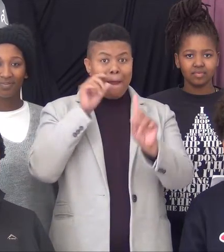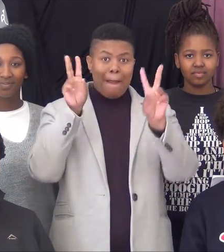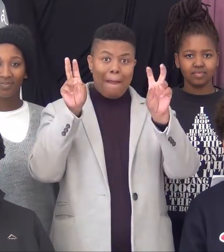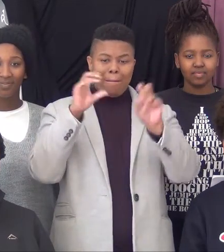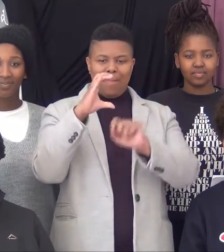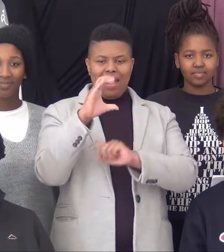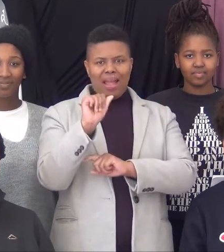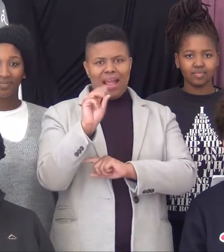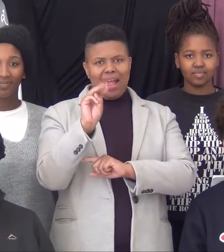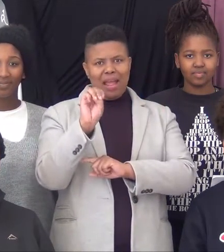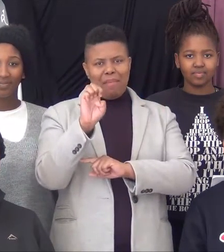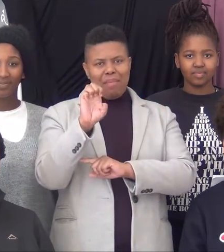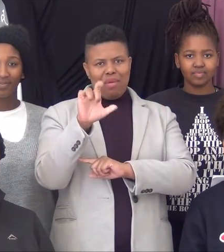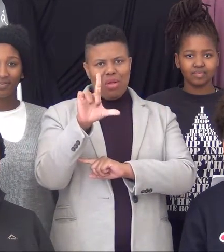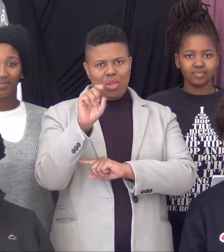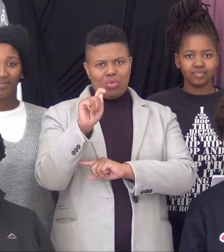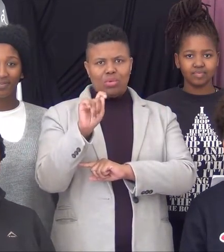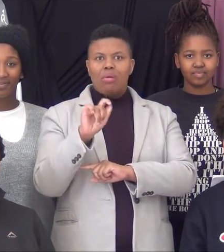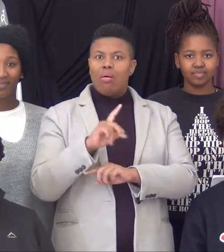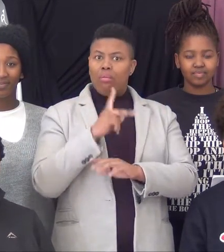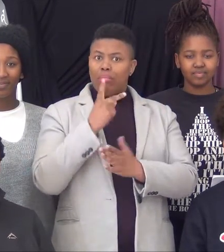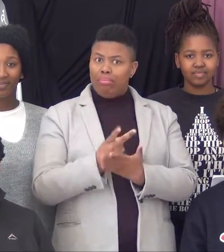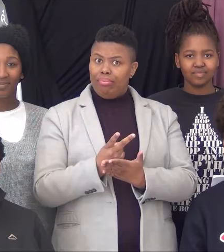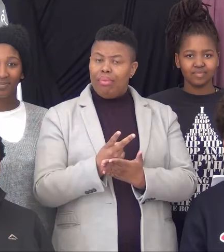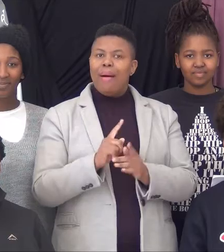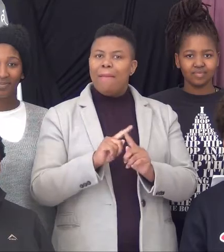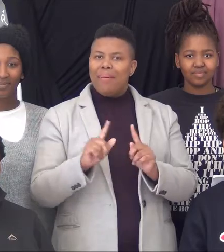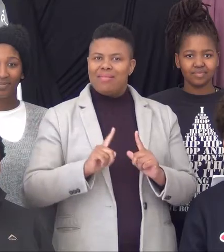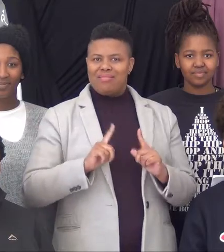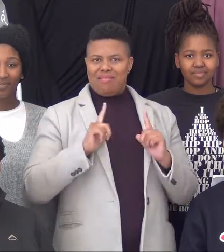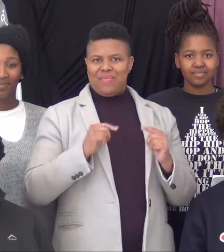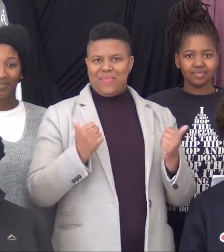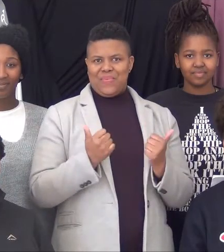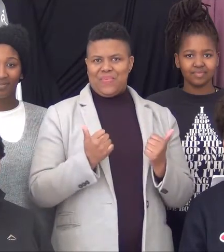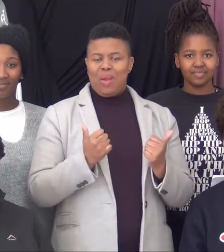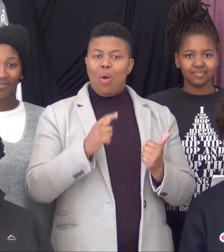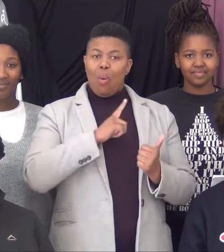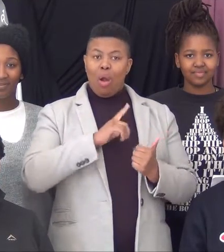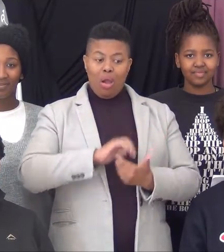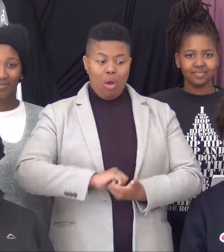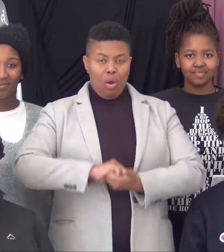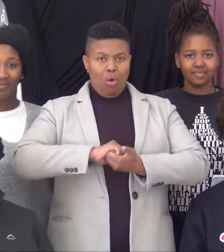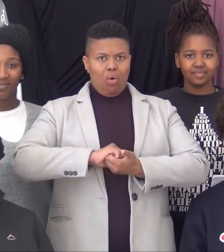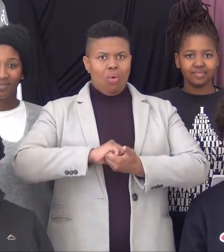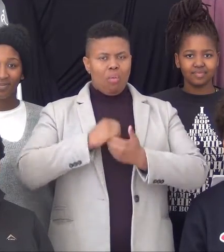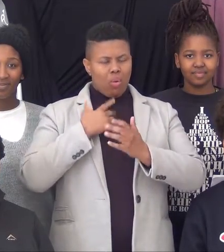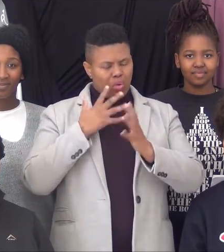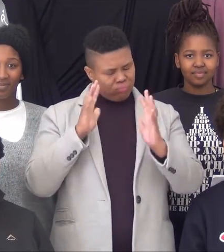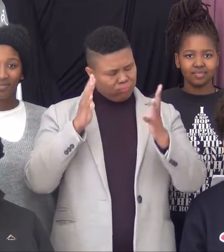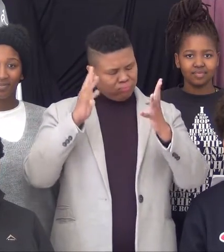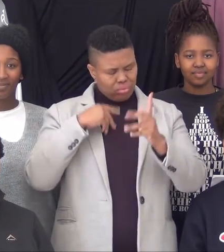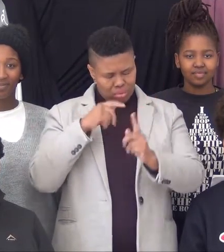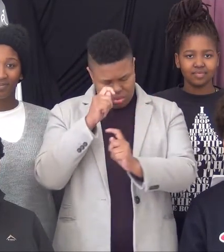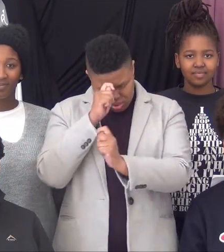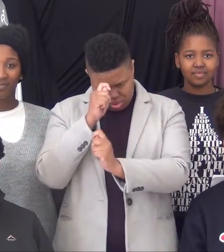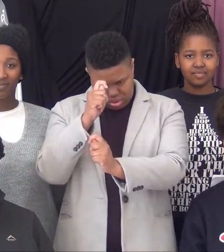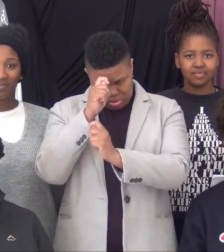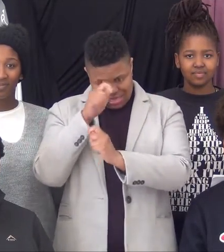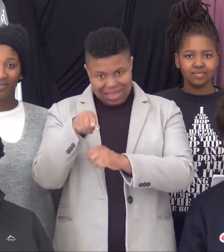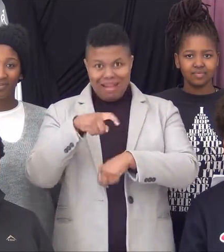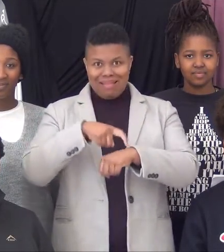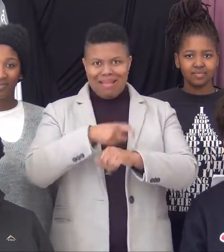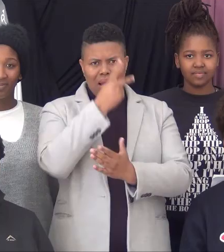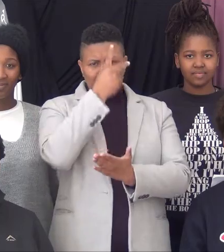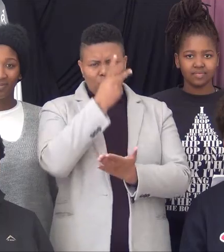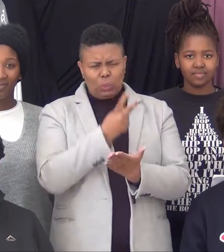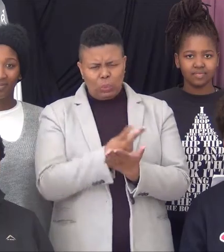Camelot and survived. The opera celebrates her incredible courage in overcoming the damage caused by